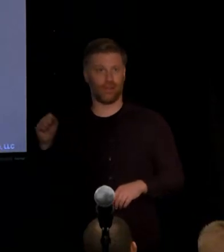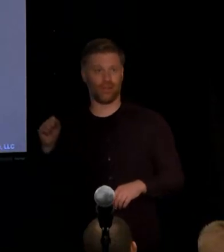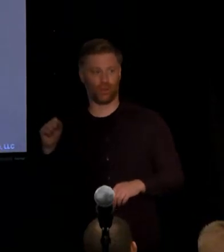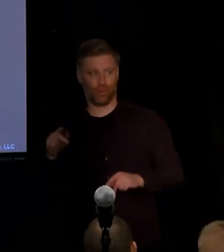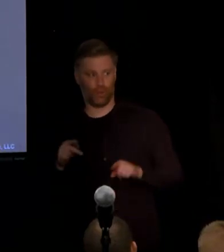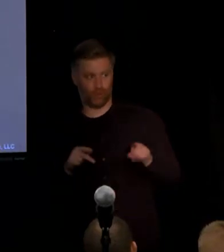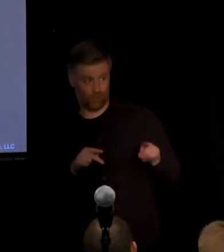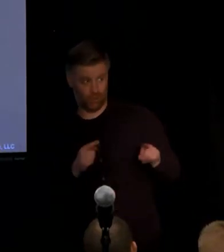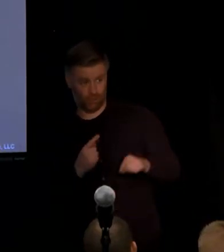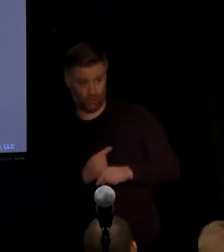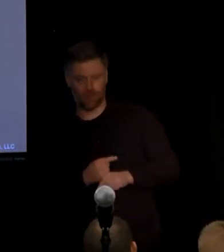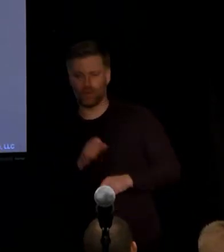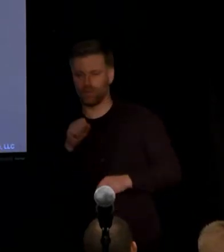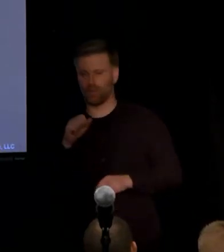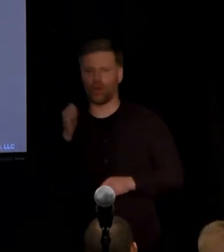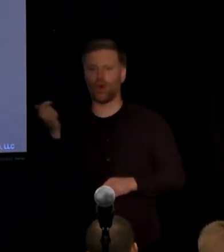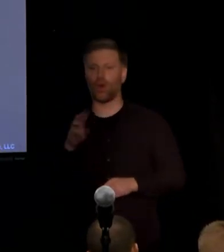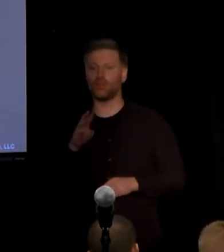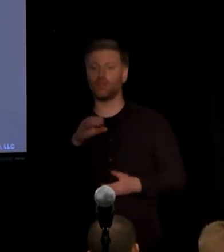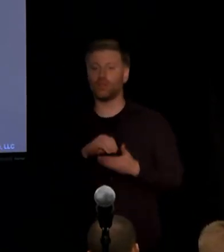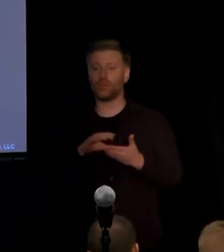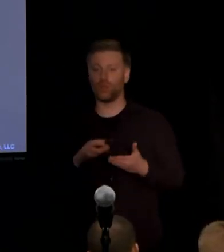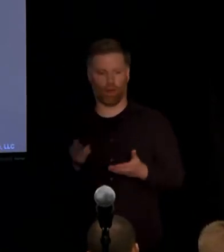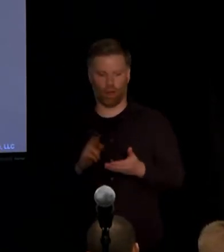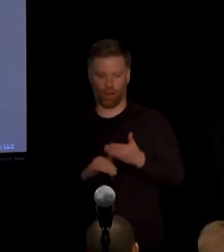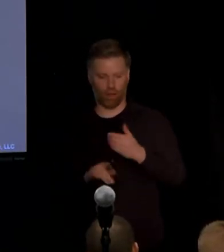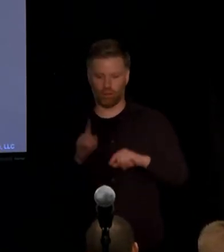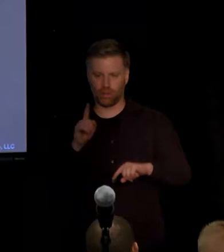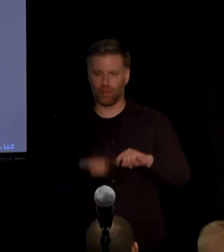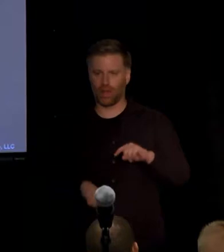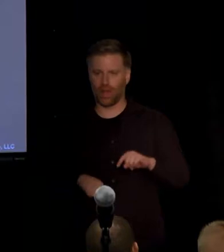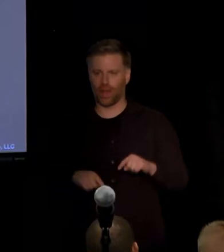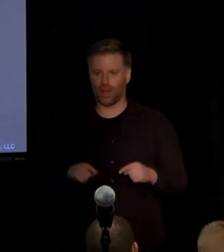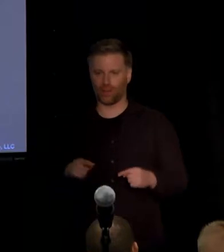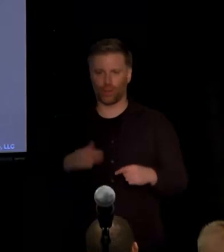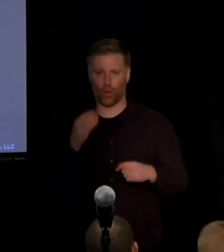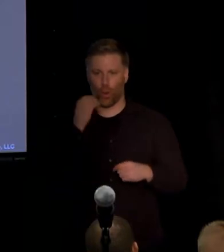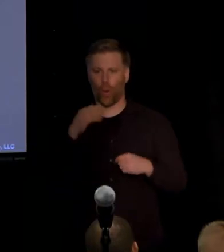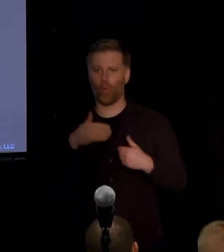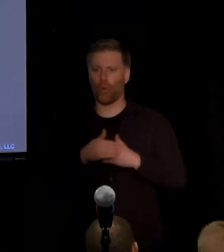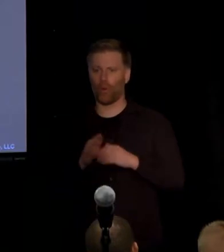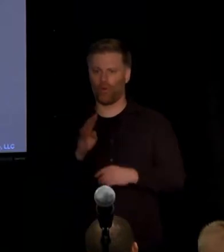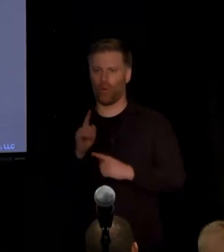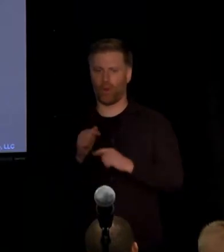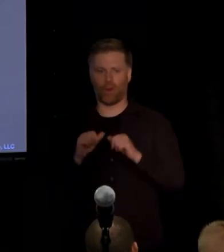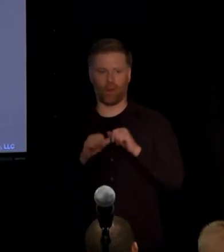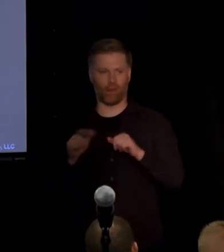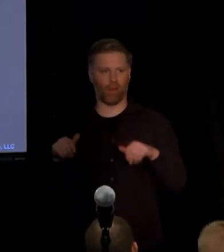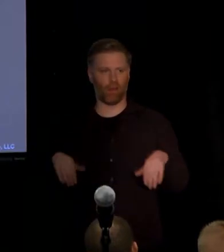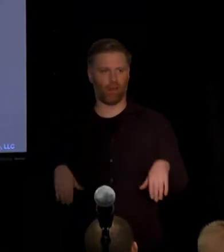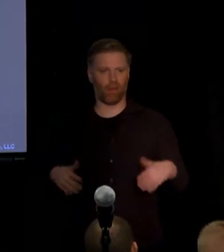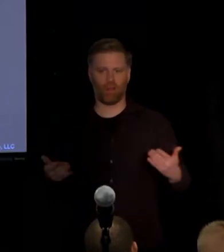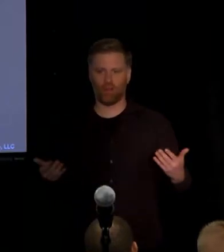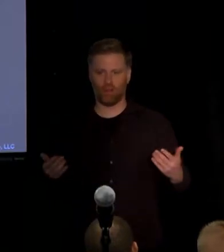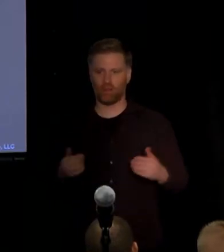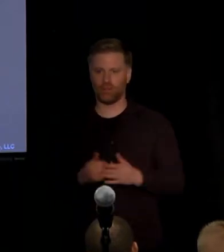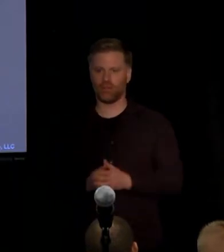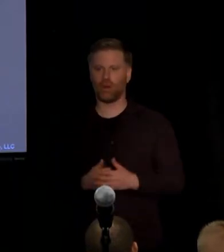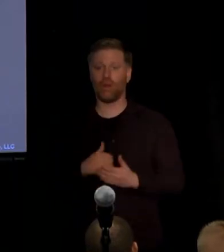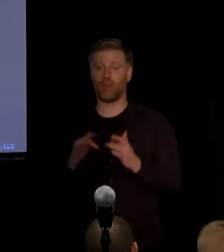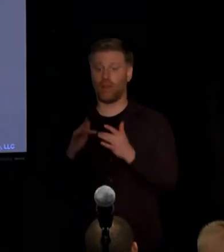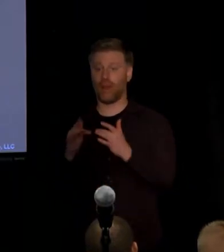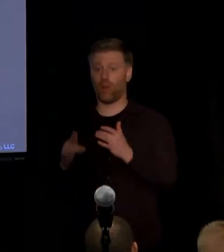all 600 students could not log in during that 45-minute homeroom. Now, I have my network engineer, who is also named Andy,